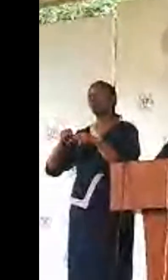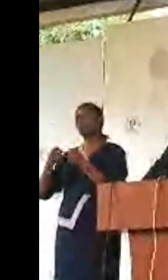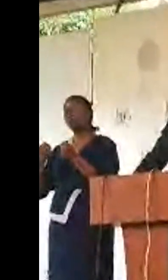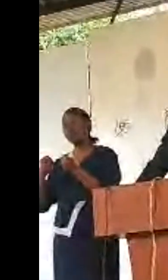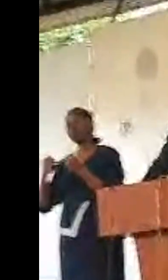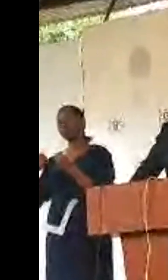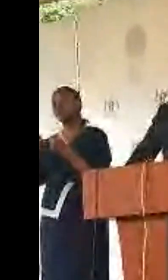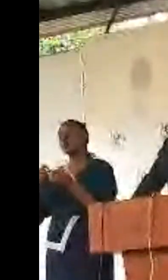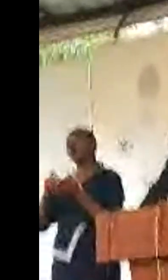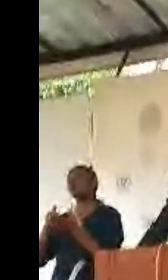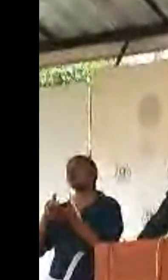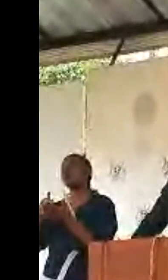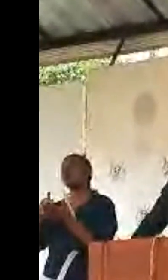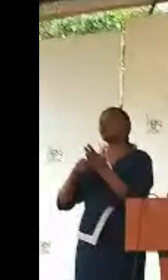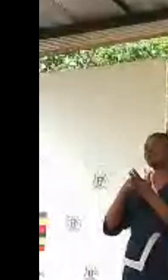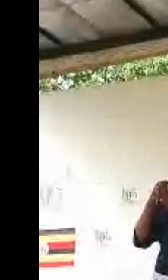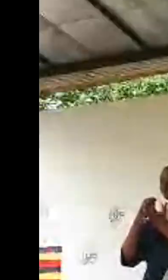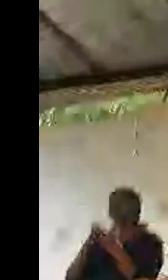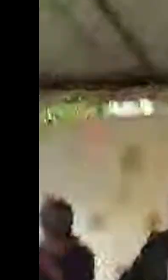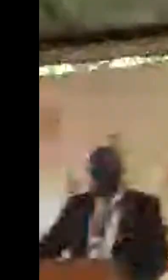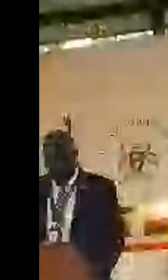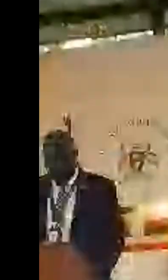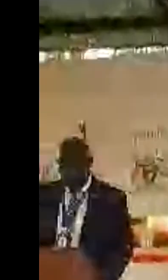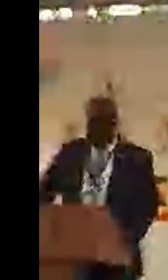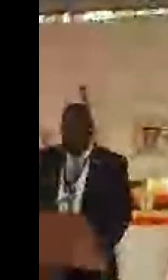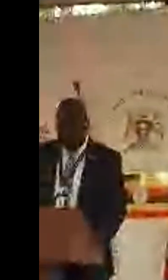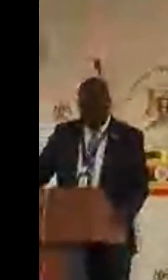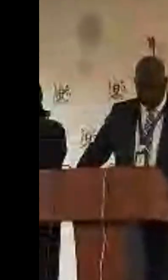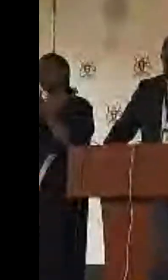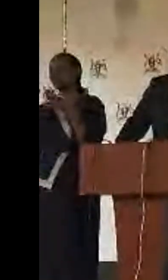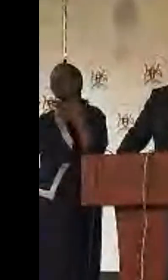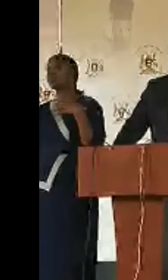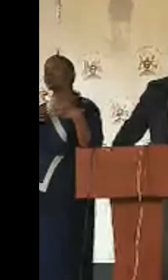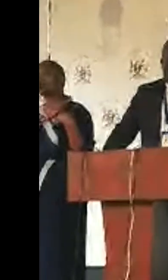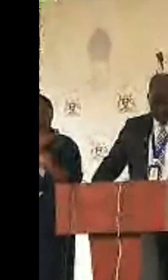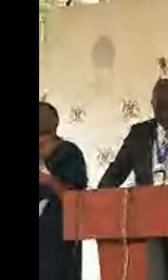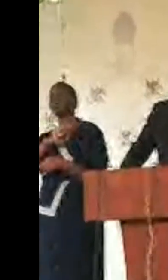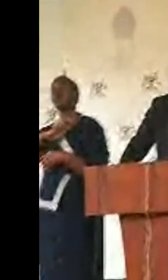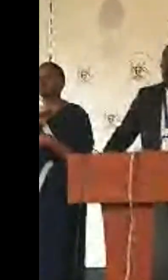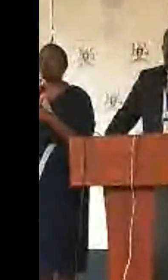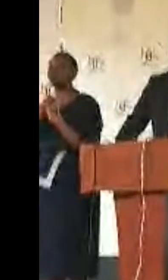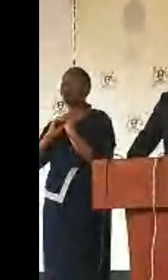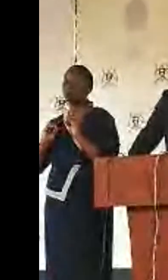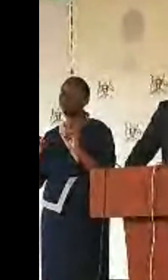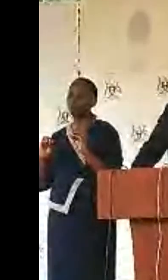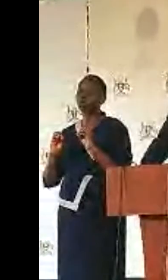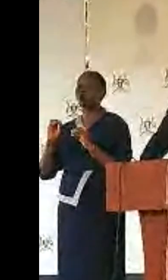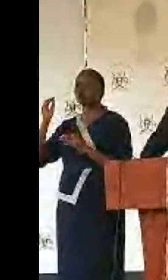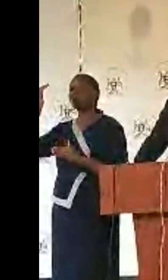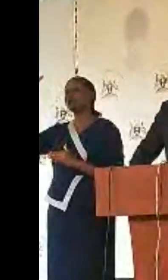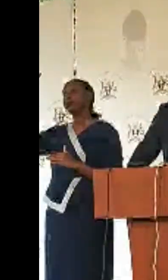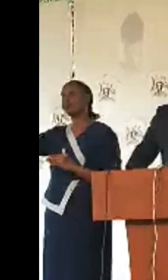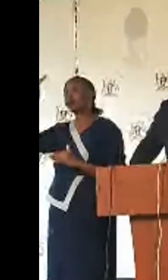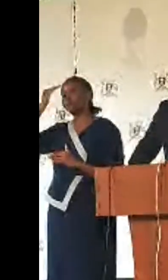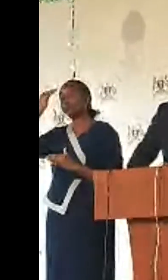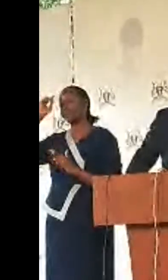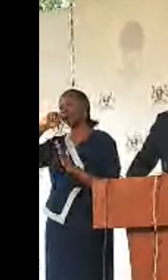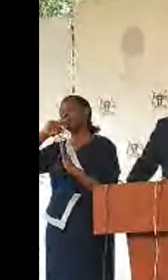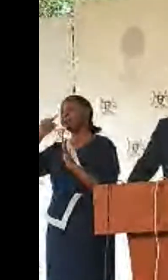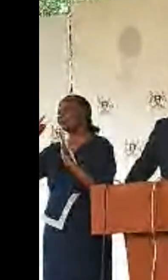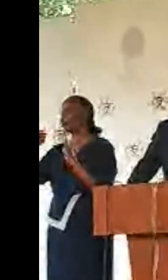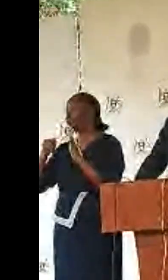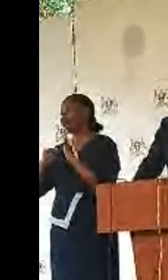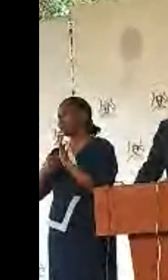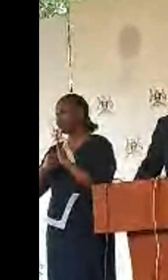charge fees that have not been prescribed by UNEB. So heads of centers,